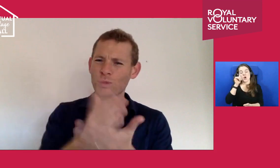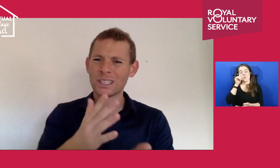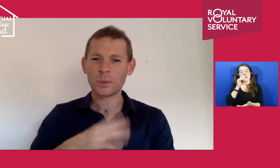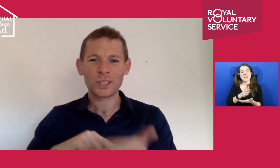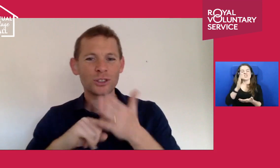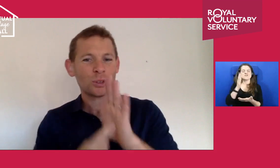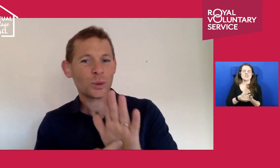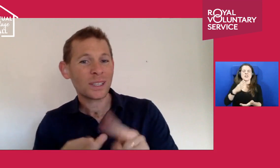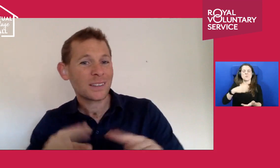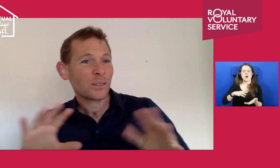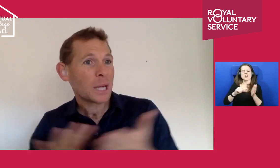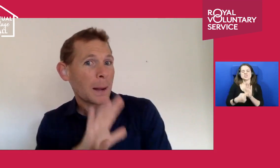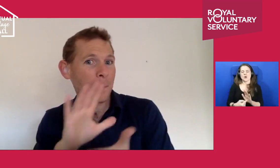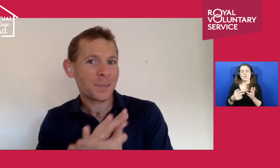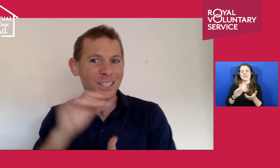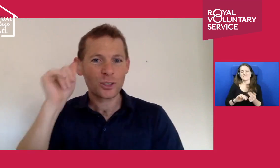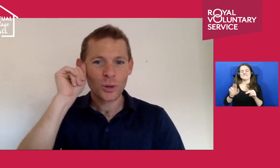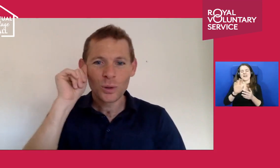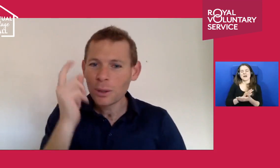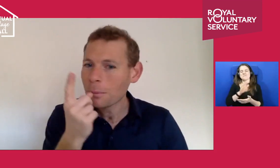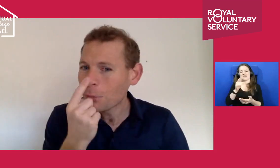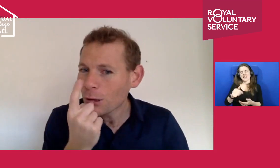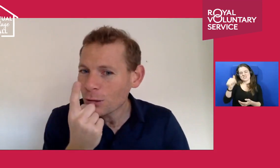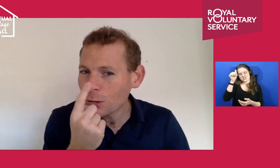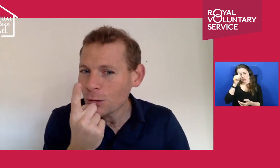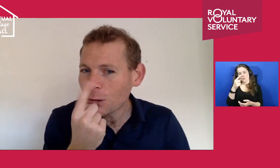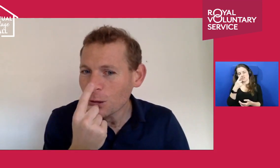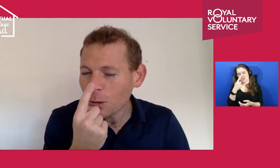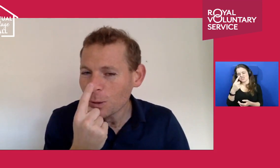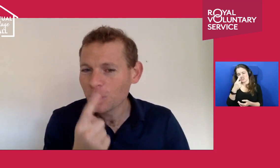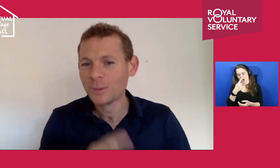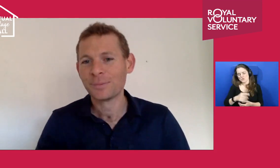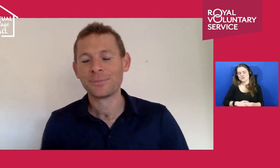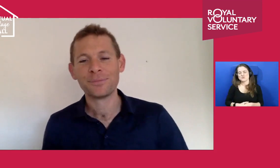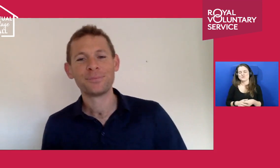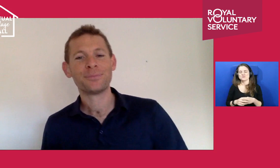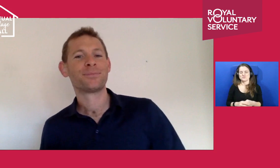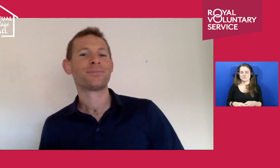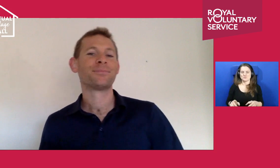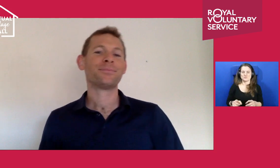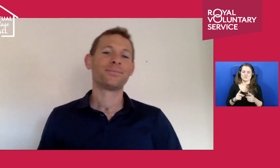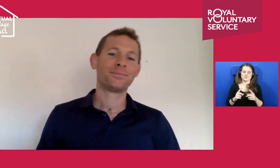it, and you really want to show it. If you're happy and you know it, touch your nose.